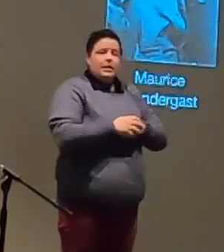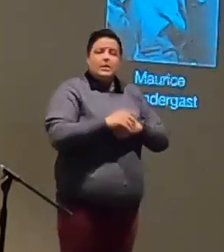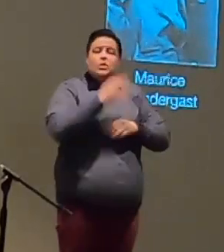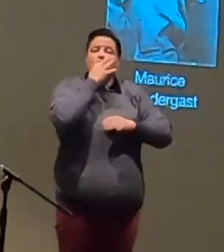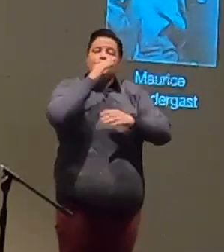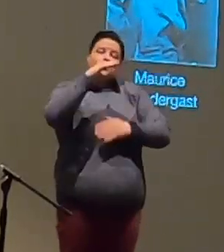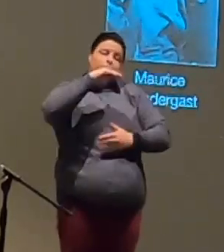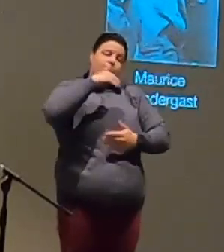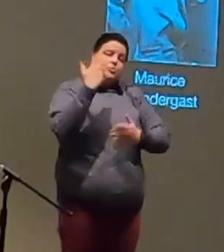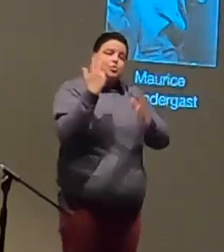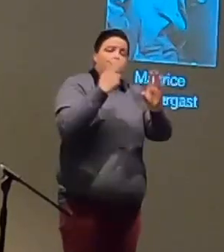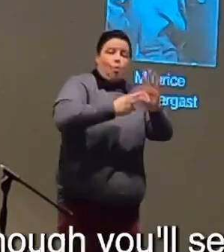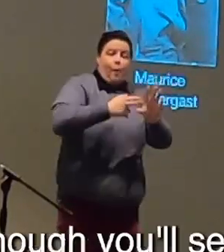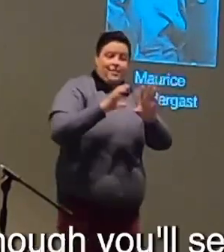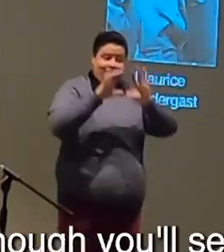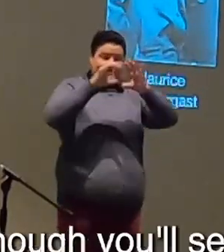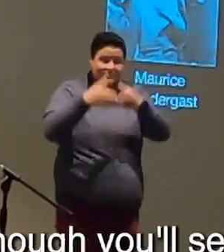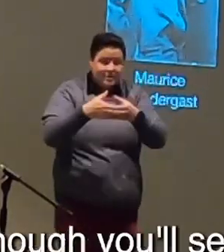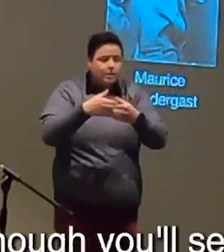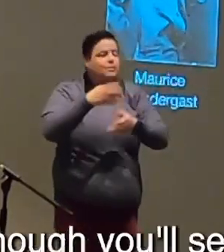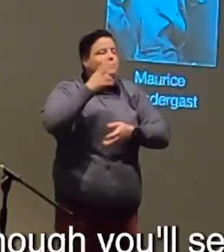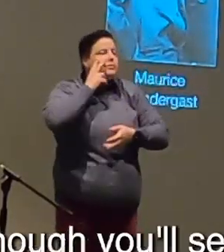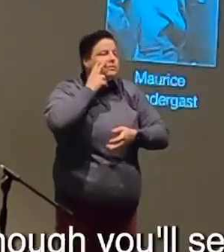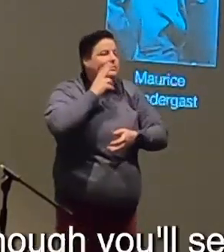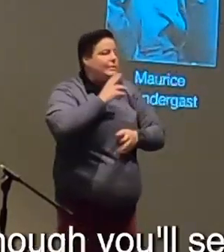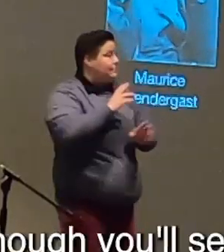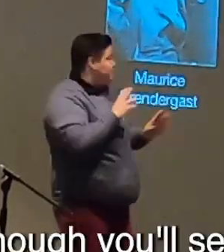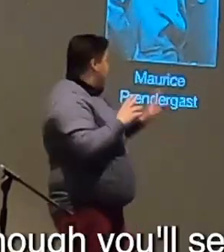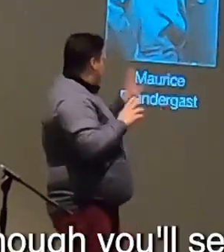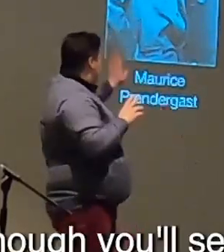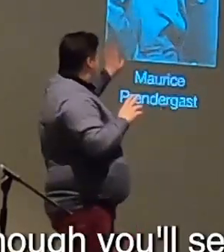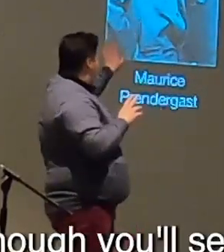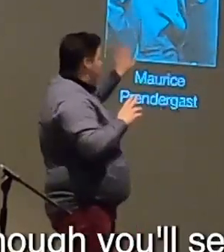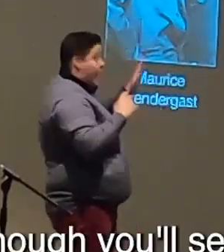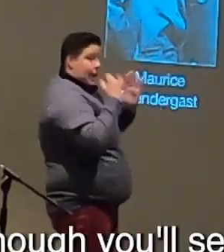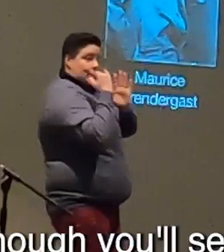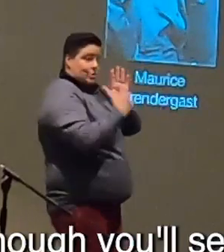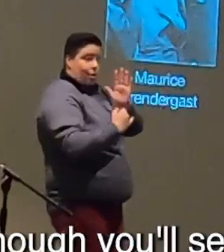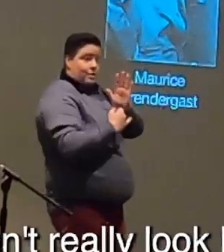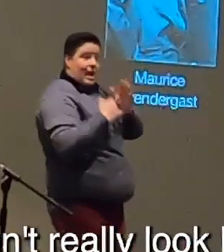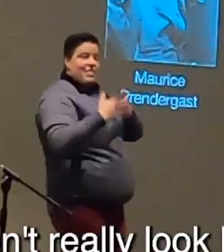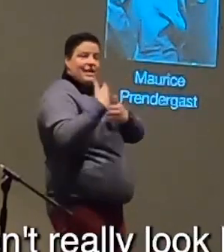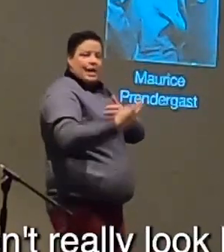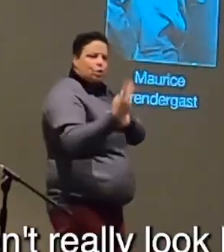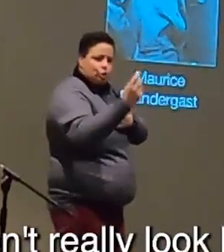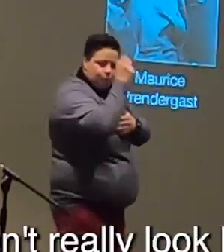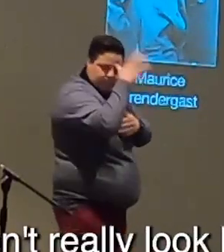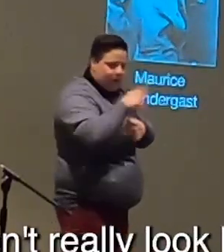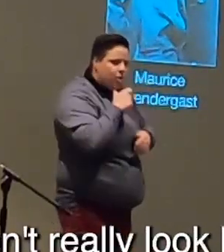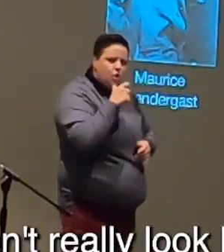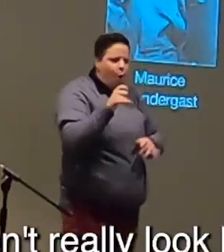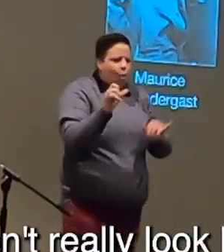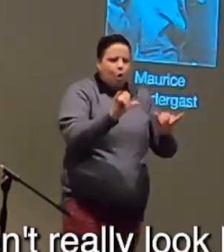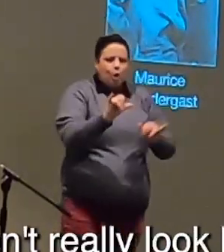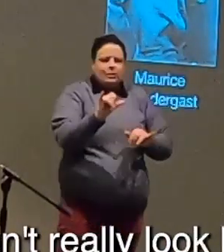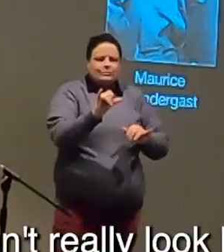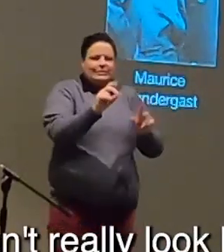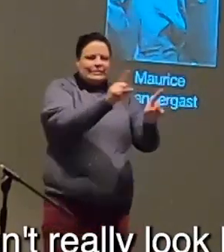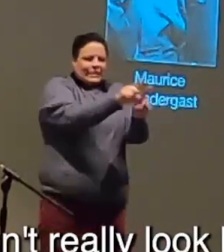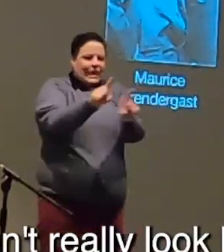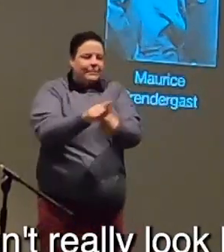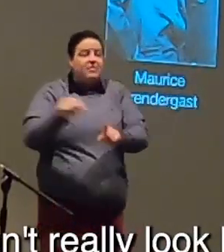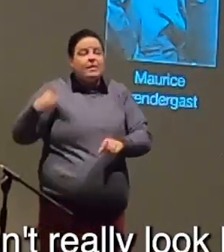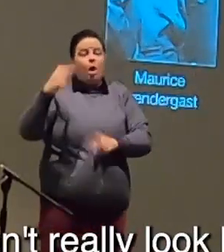welcomed him into the circle, although you'll see that his art and these next 2 men don't really look like what these other artists